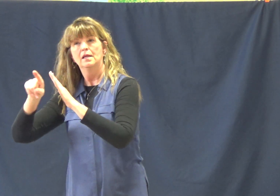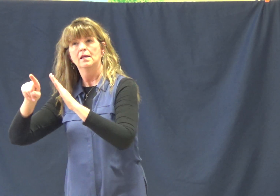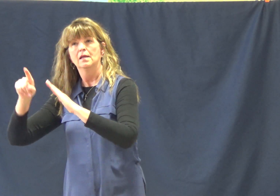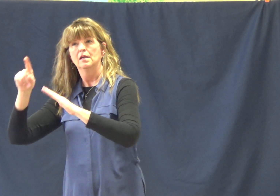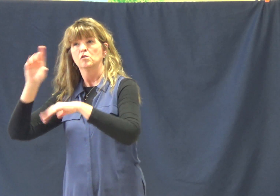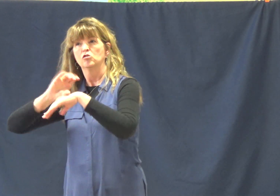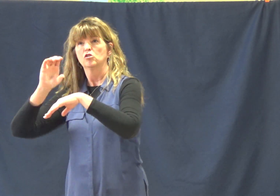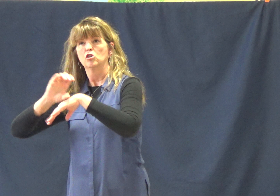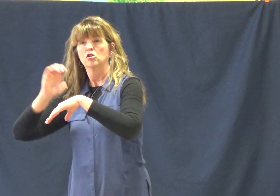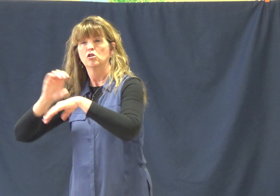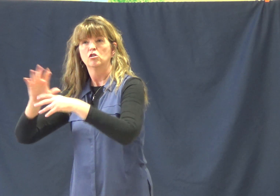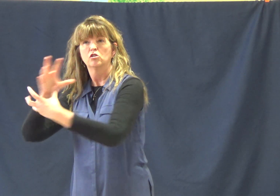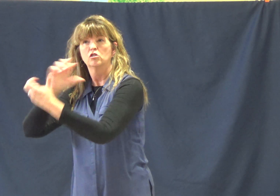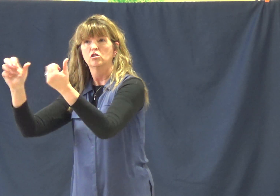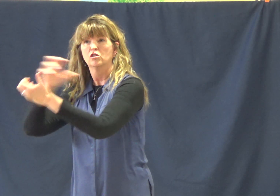track.